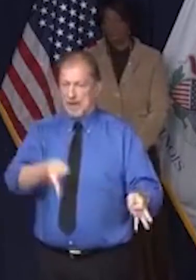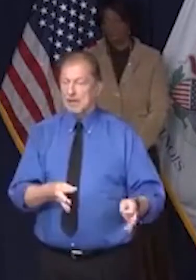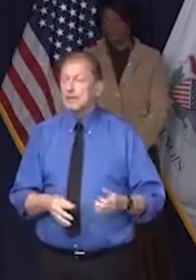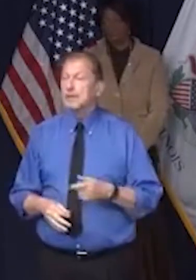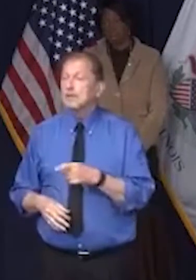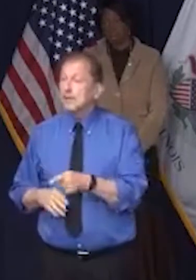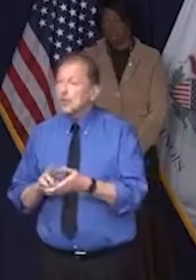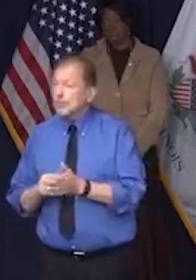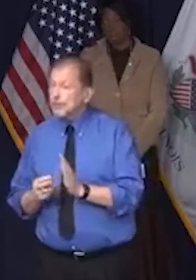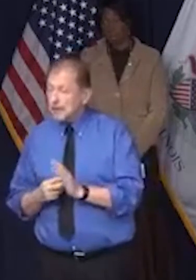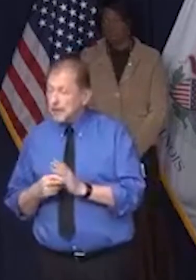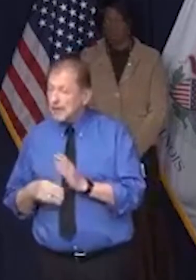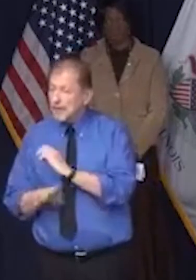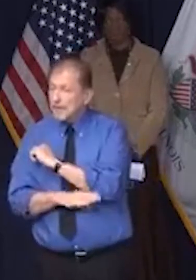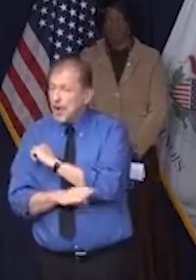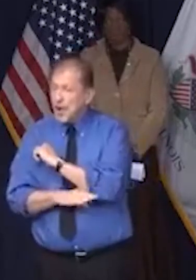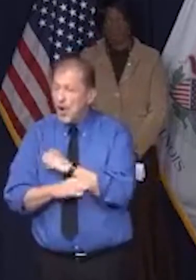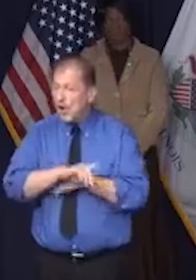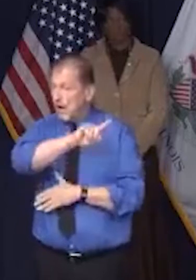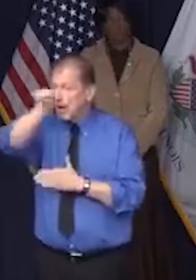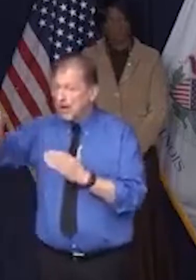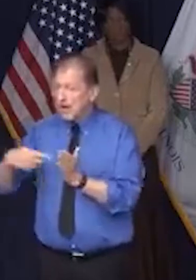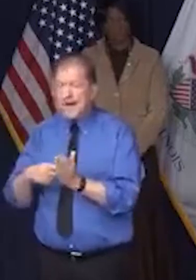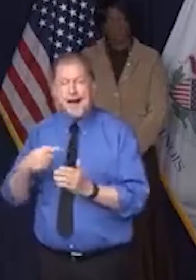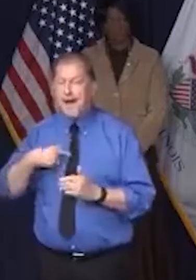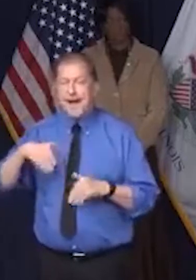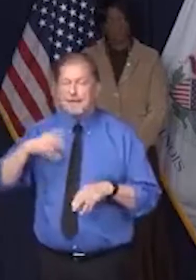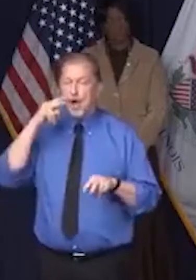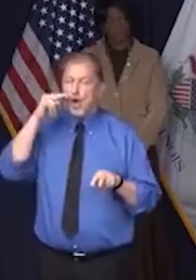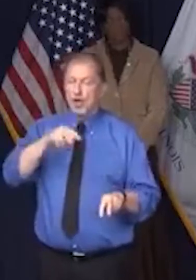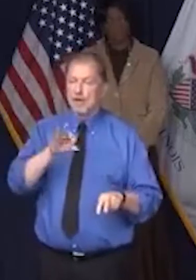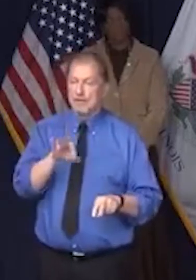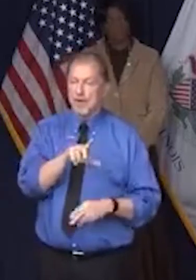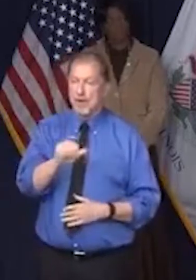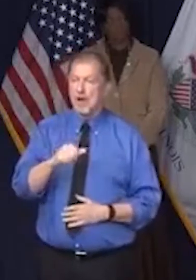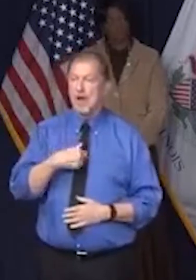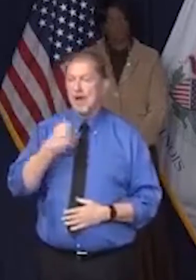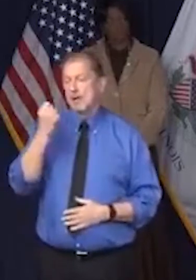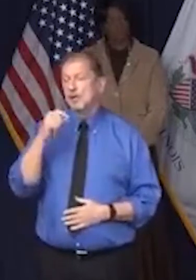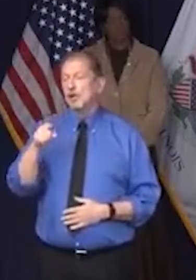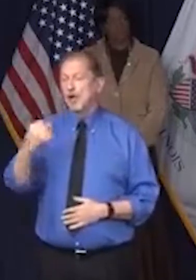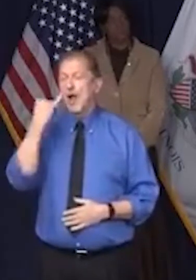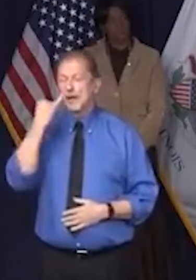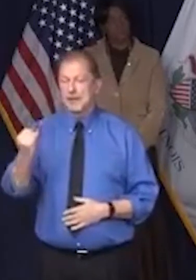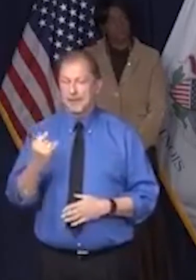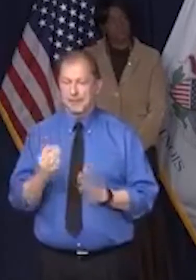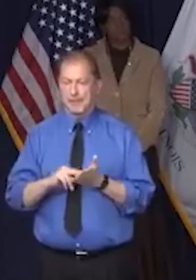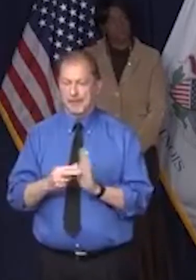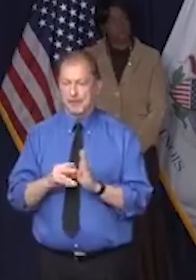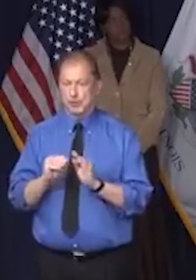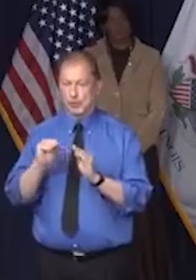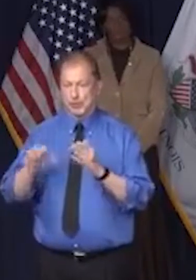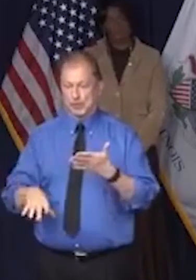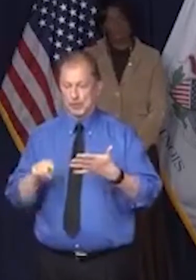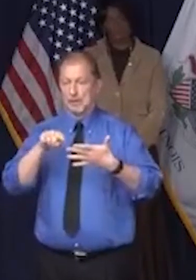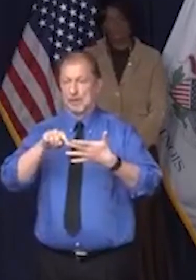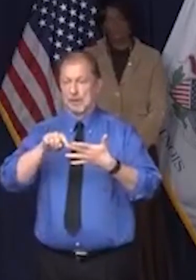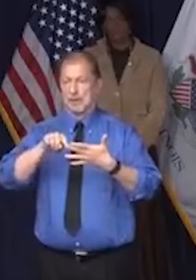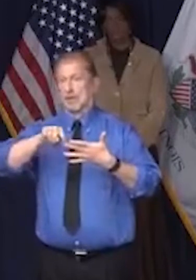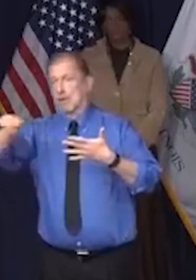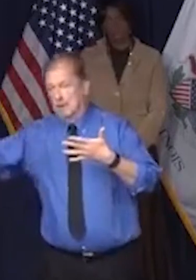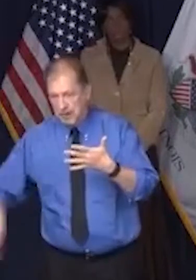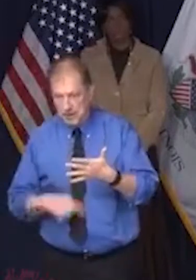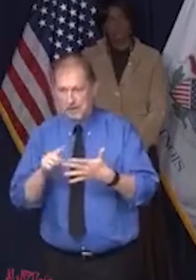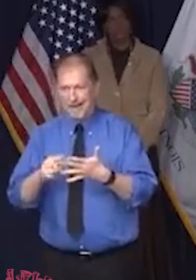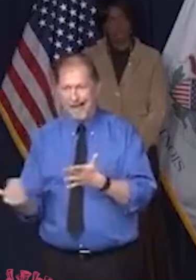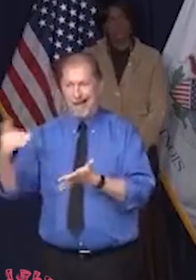you in mean? The I'm fall. Not sure. Yeah, in the yeah. Fall. I haven't looked at what Governor DeSantis is doing, but I understand the, I guess, the basis of your question. Certainly something we could look at. I mean,